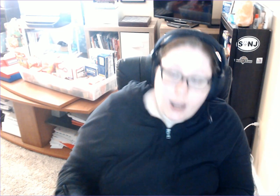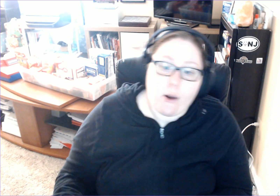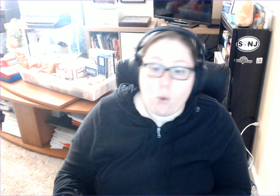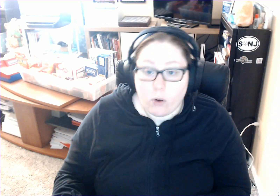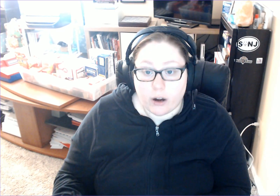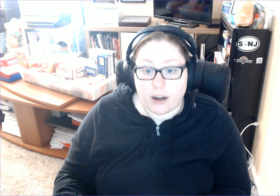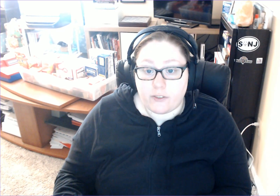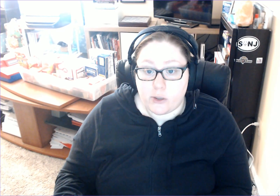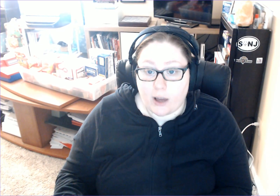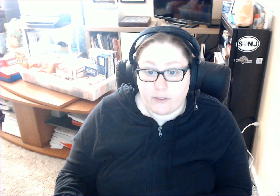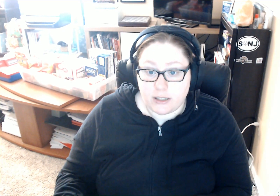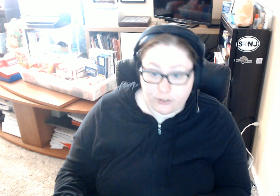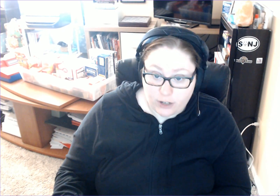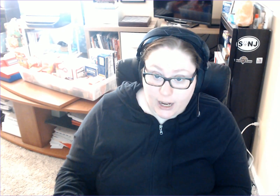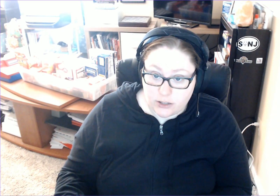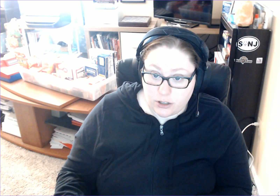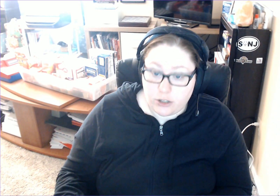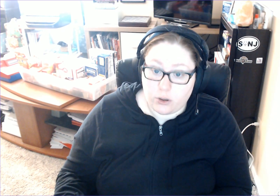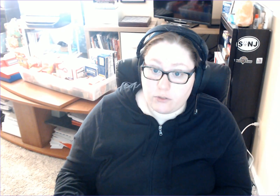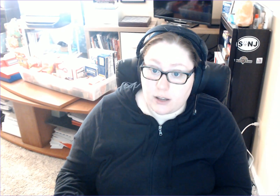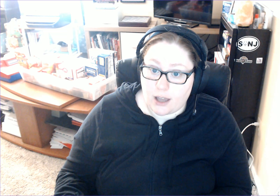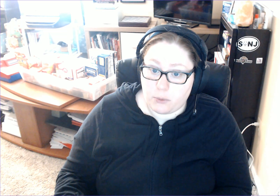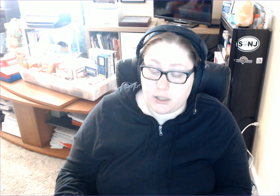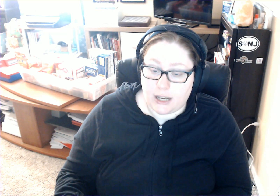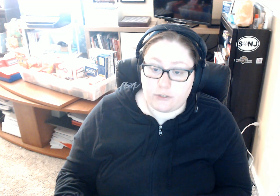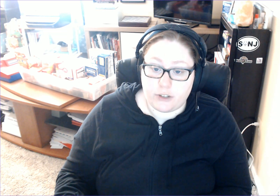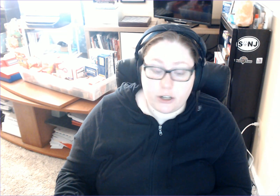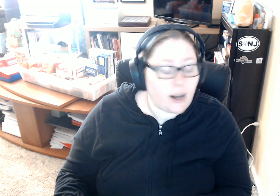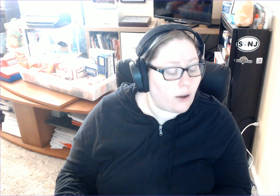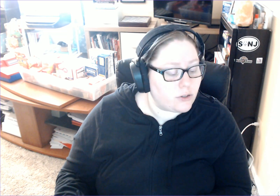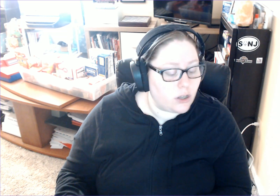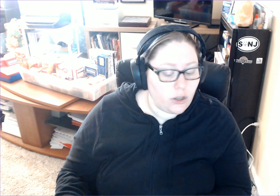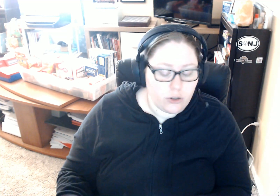Or if you have a different answer, you can write that one down for your house. So